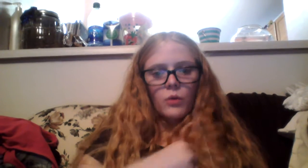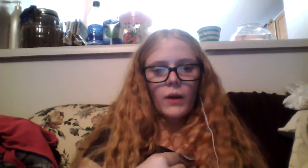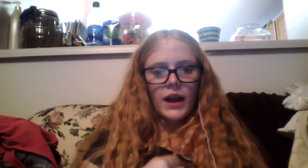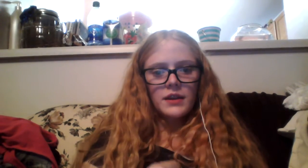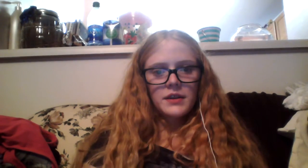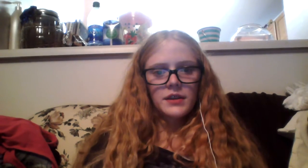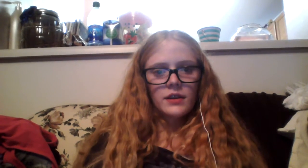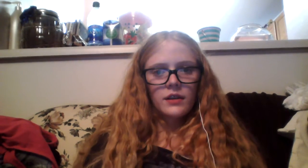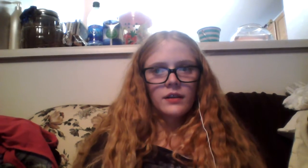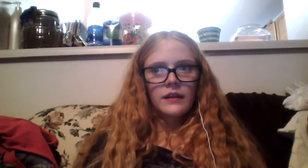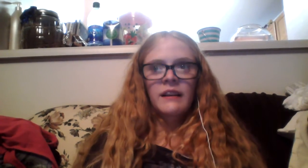white.